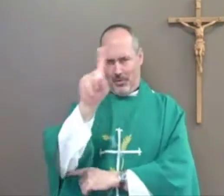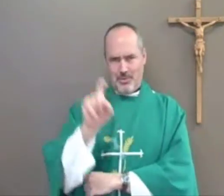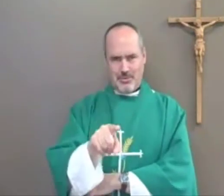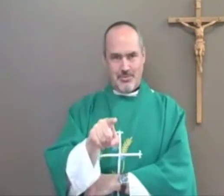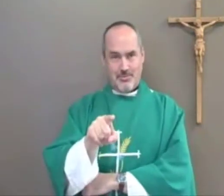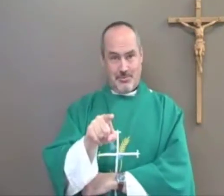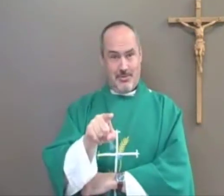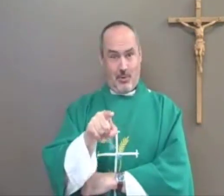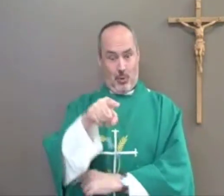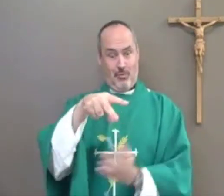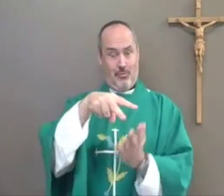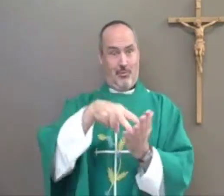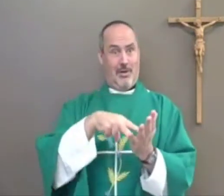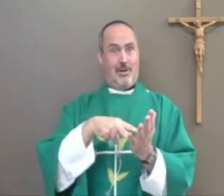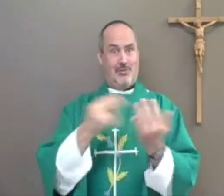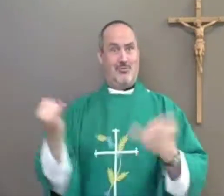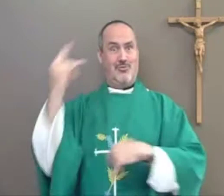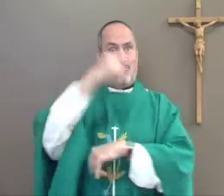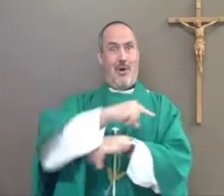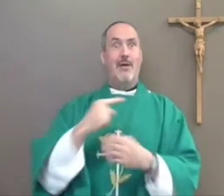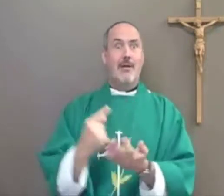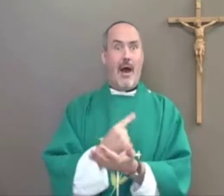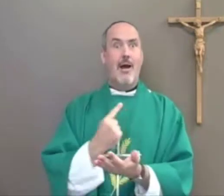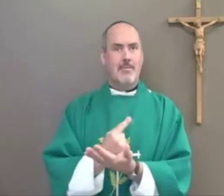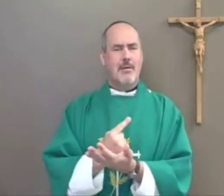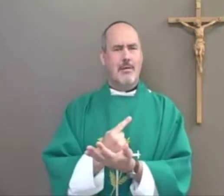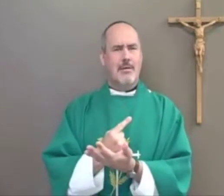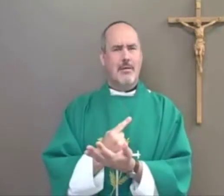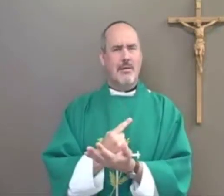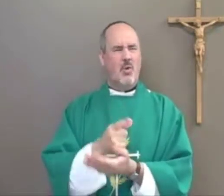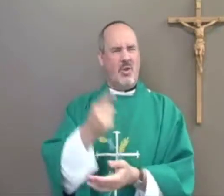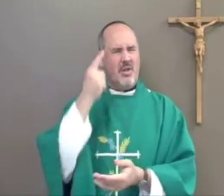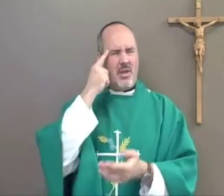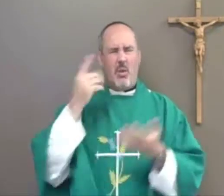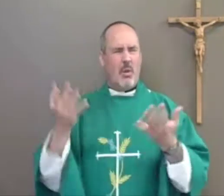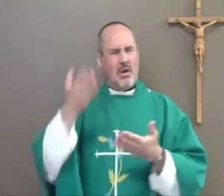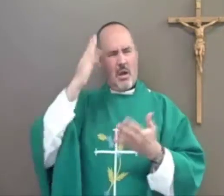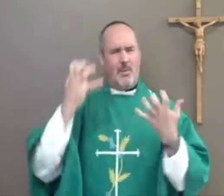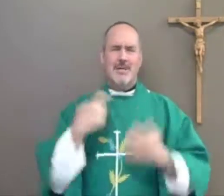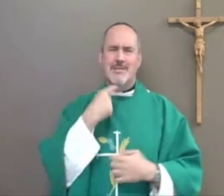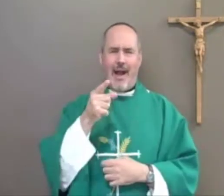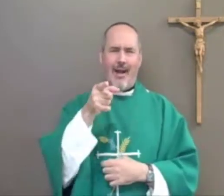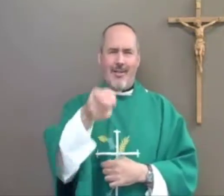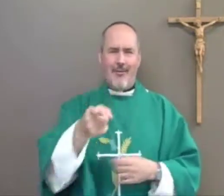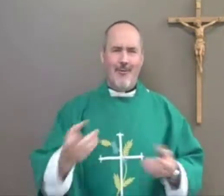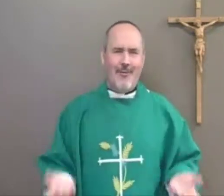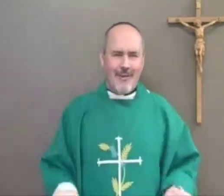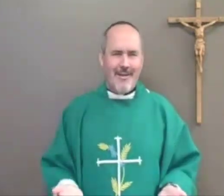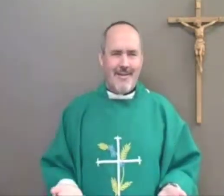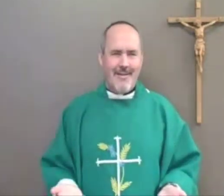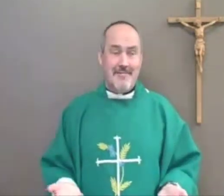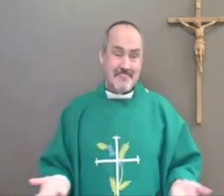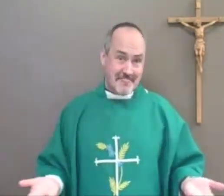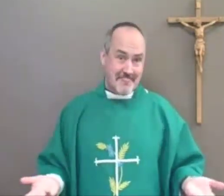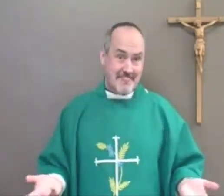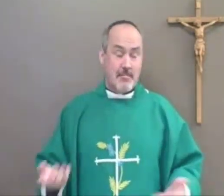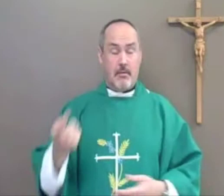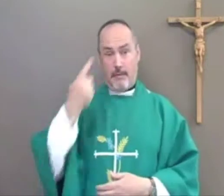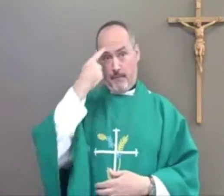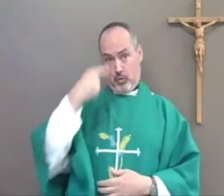communicating to us. Let me ask you, when you read today's gospel, what did you think God was trying to tell you?